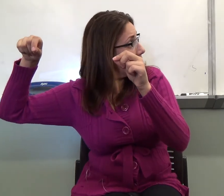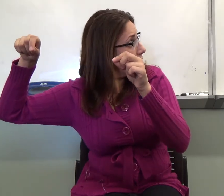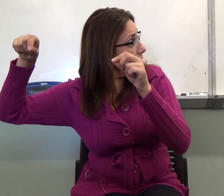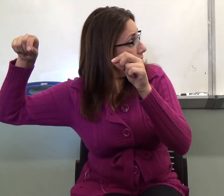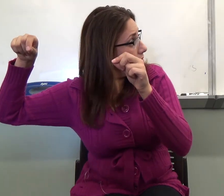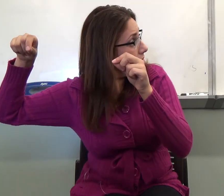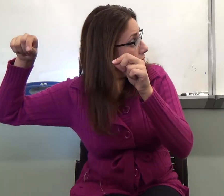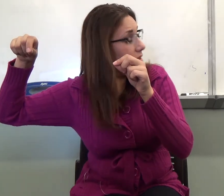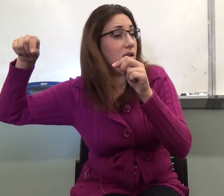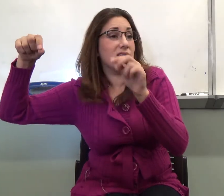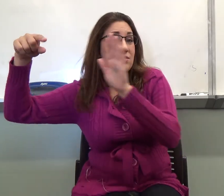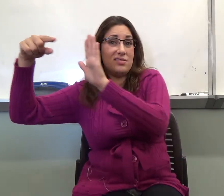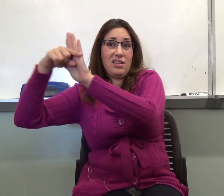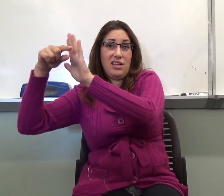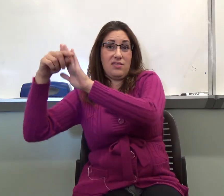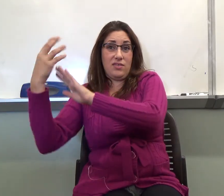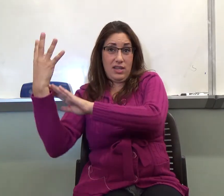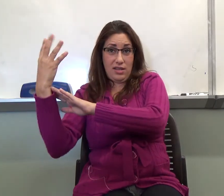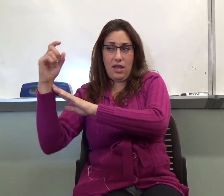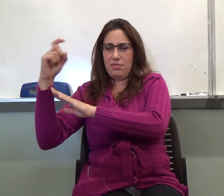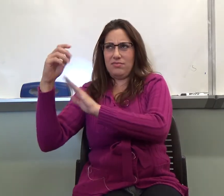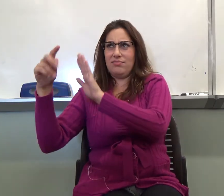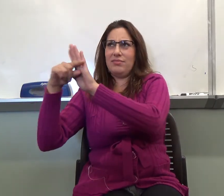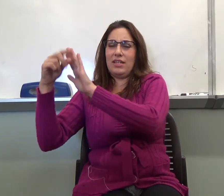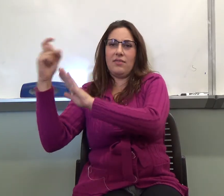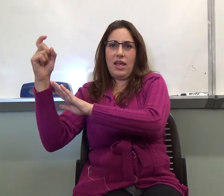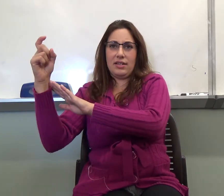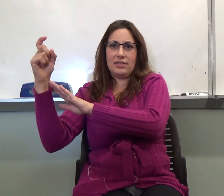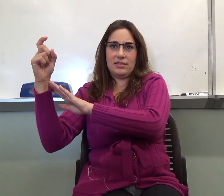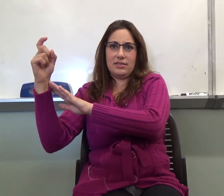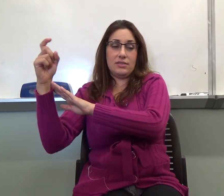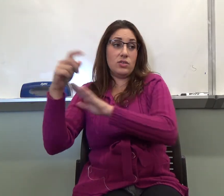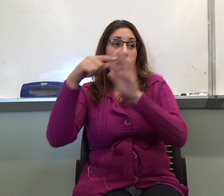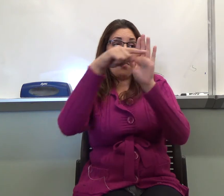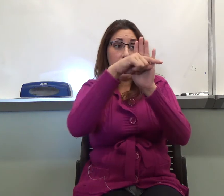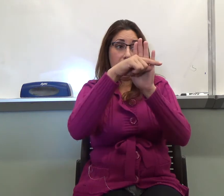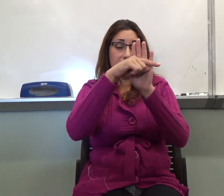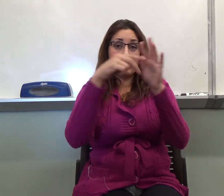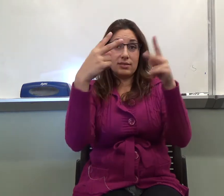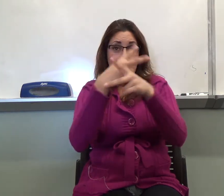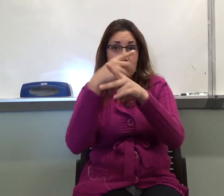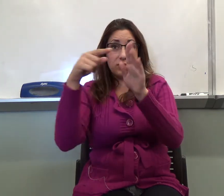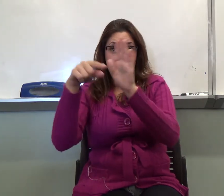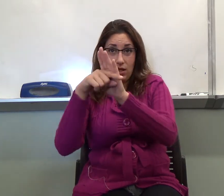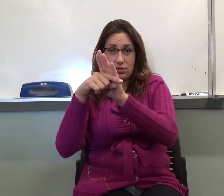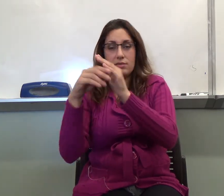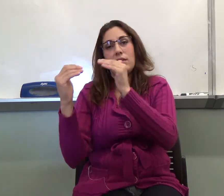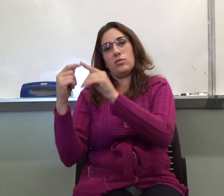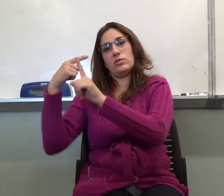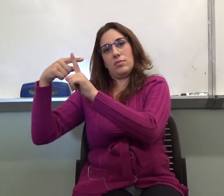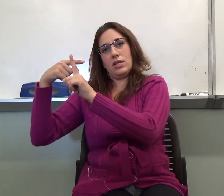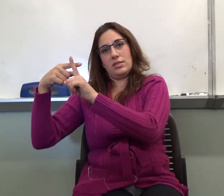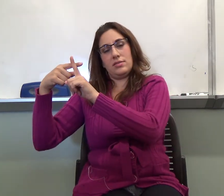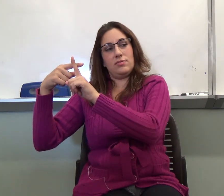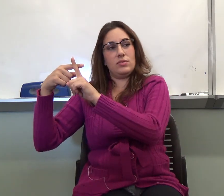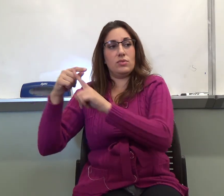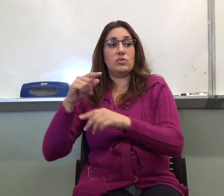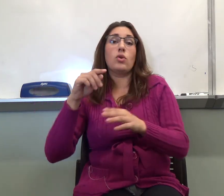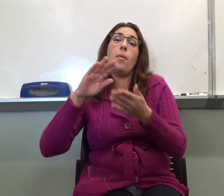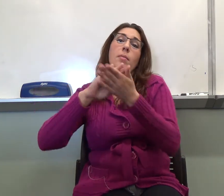Okay, minus times a minus, plus. So it turns out to be a plus 12x,